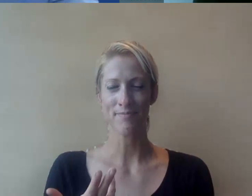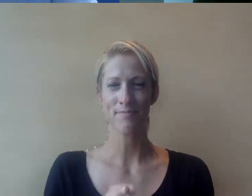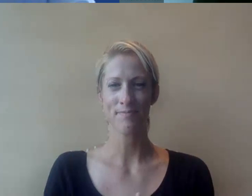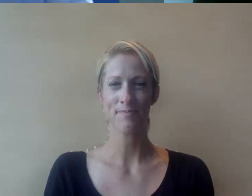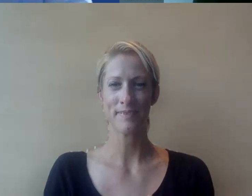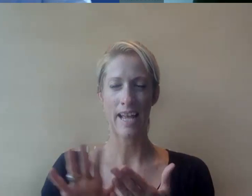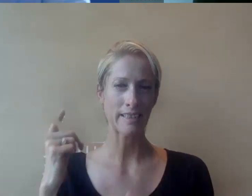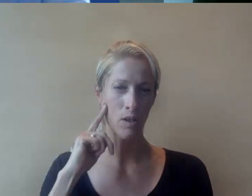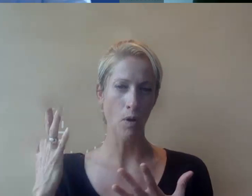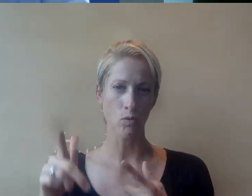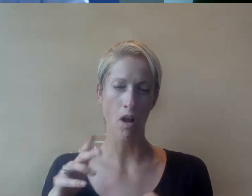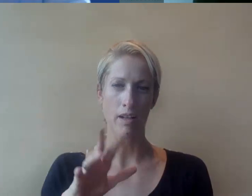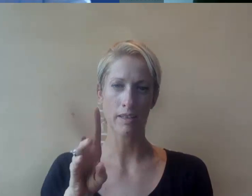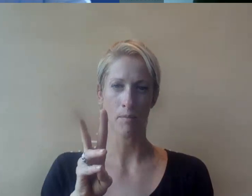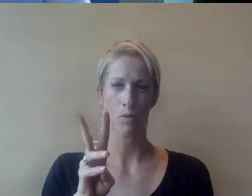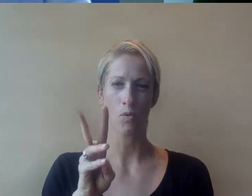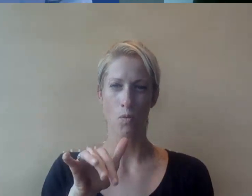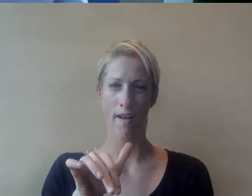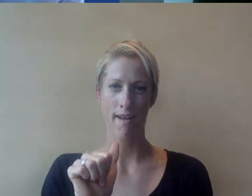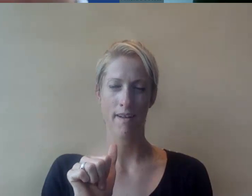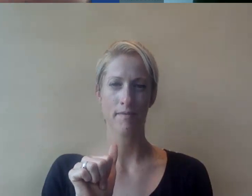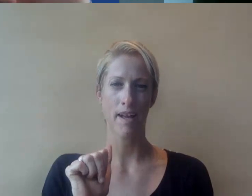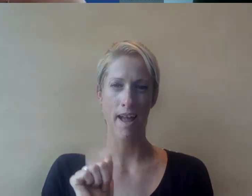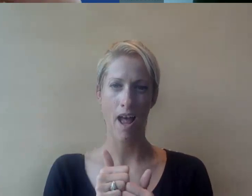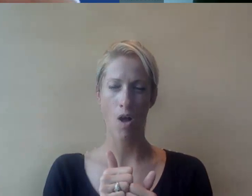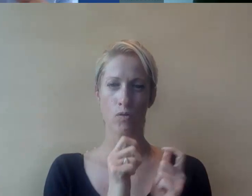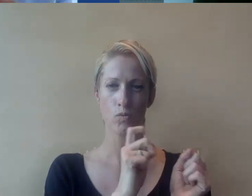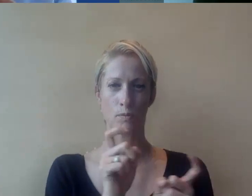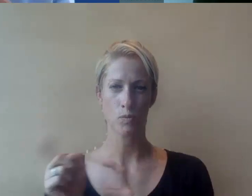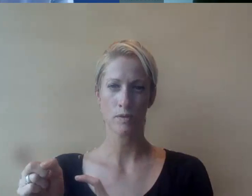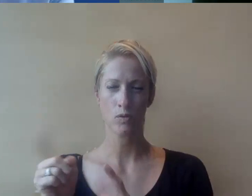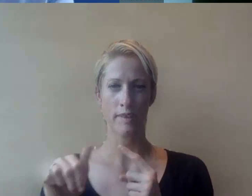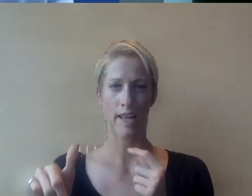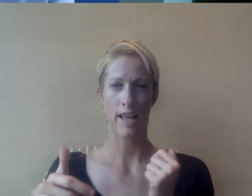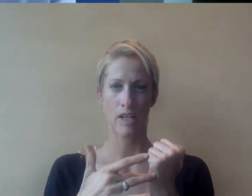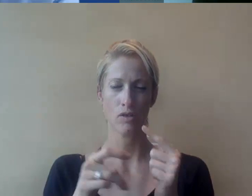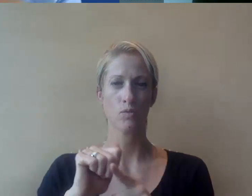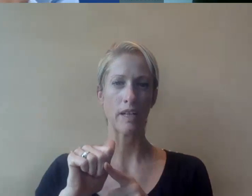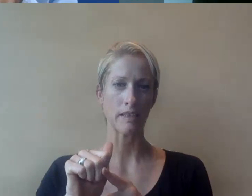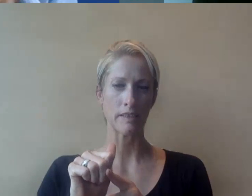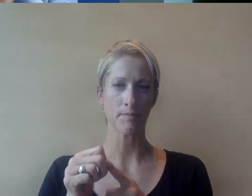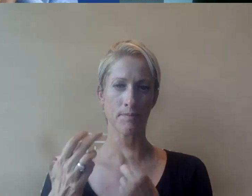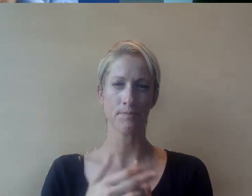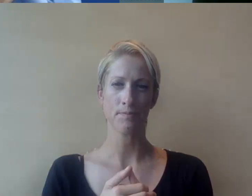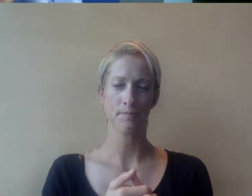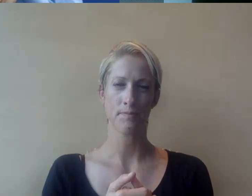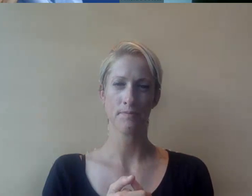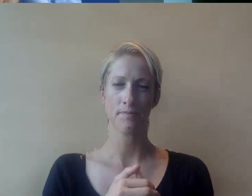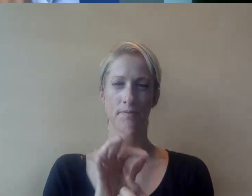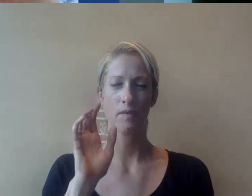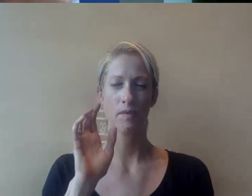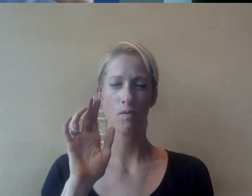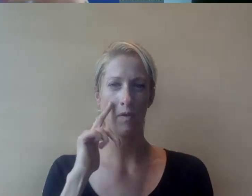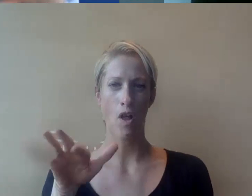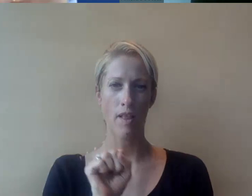on at WIA and how it can contribute to the technical training that's required to address the labor supply shortage